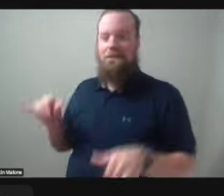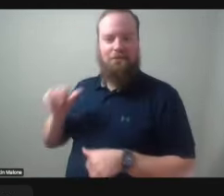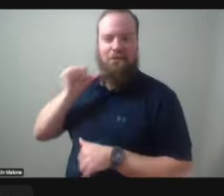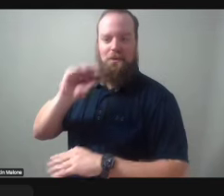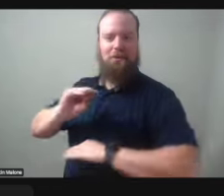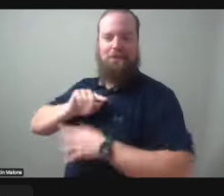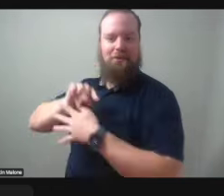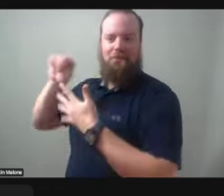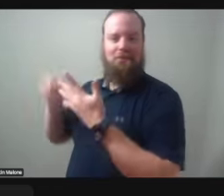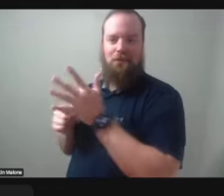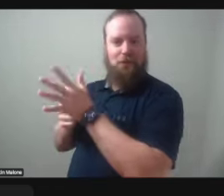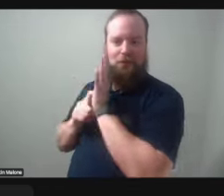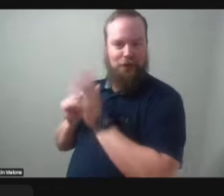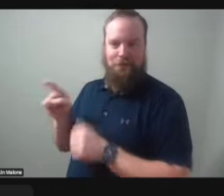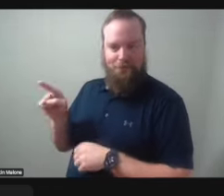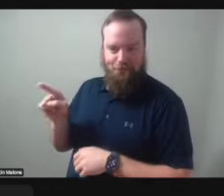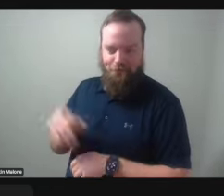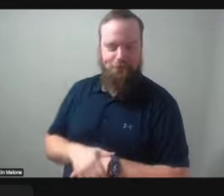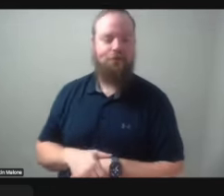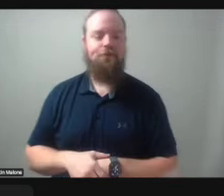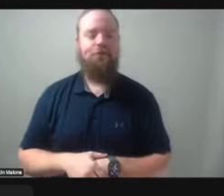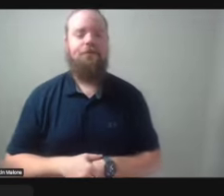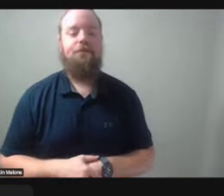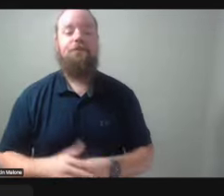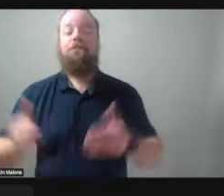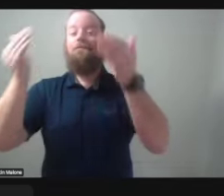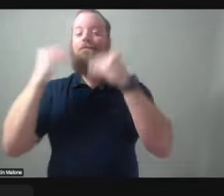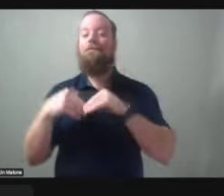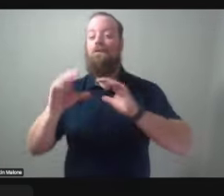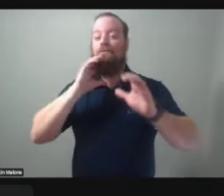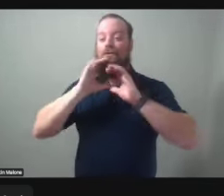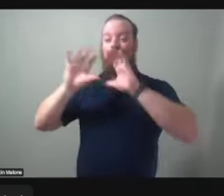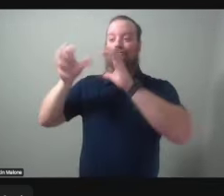must check all these boxes. Now, a gestural communication system